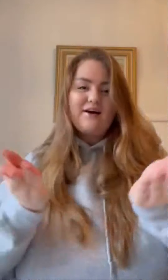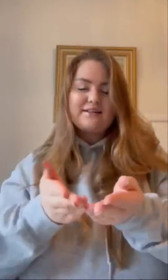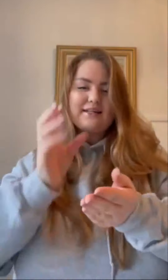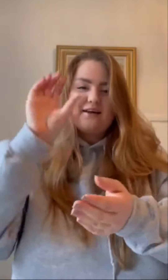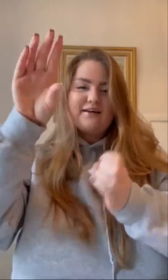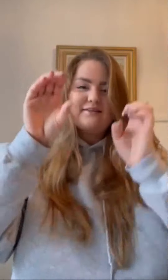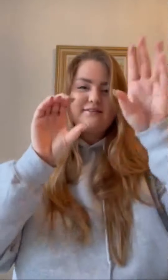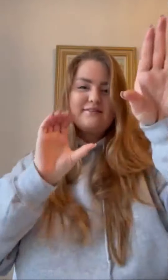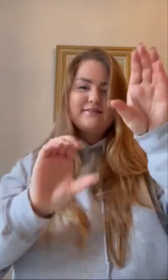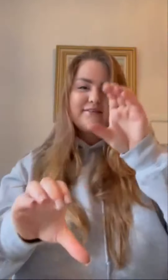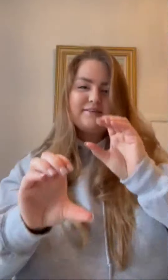Antarctica.